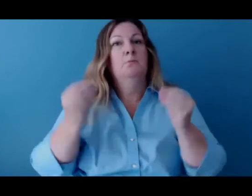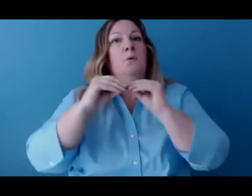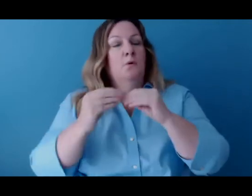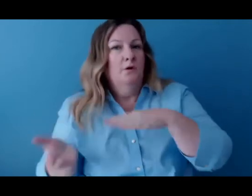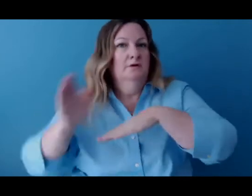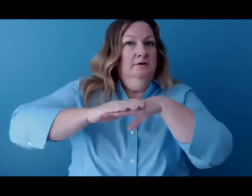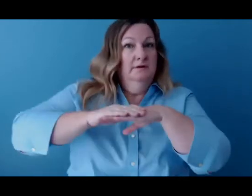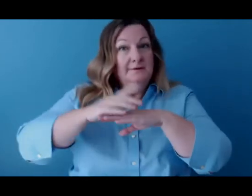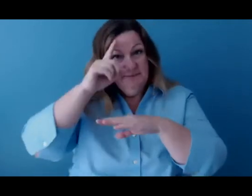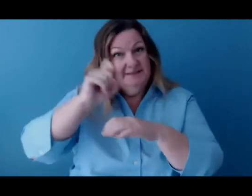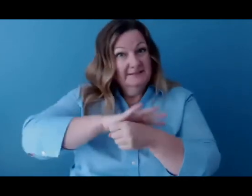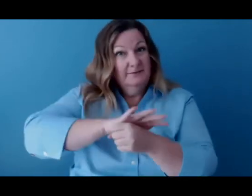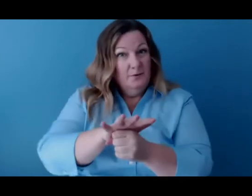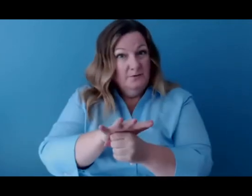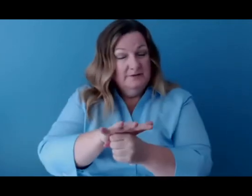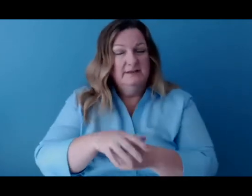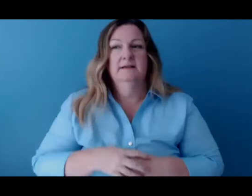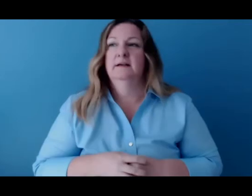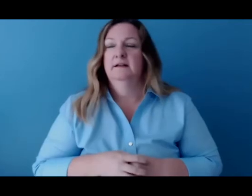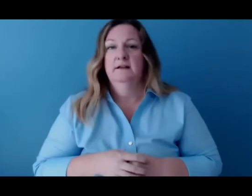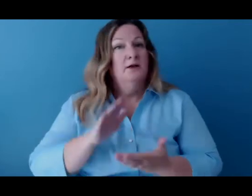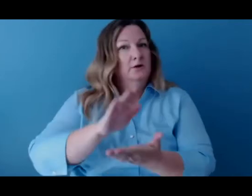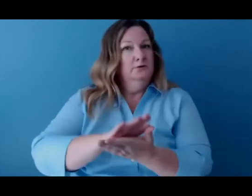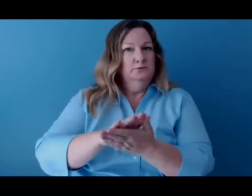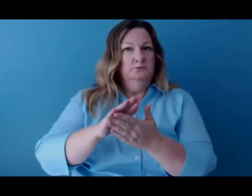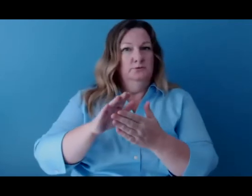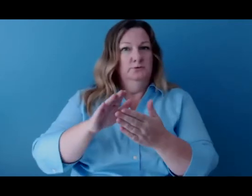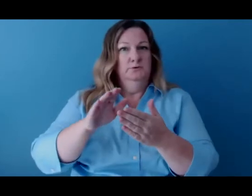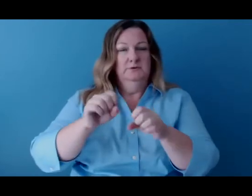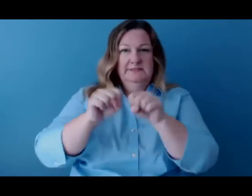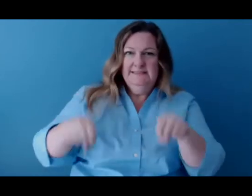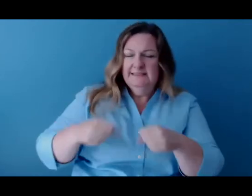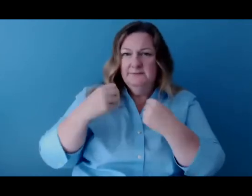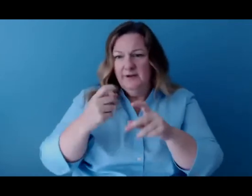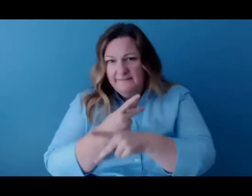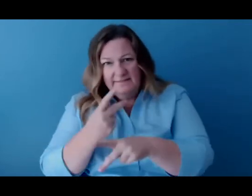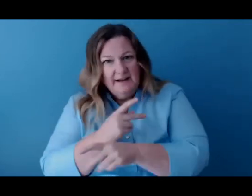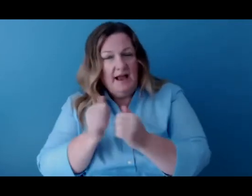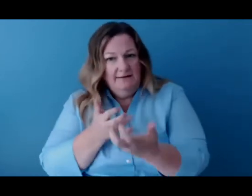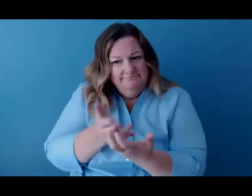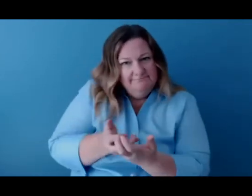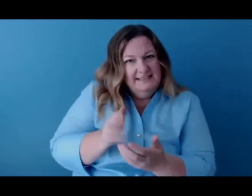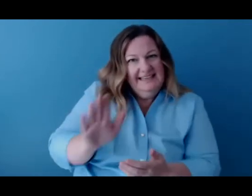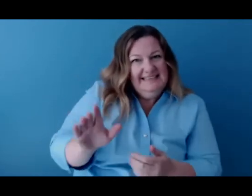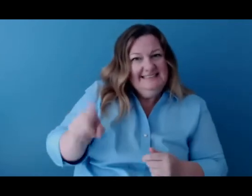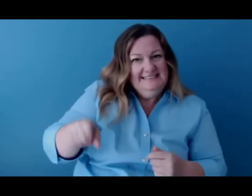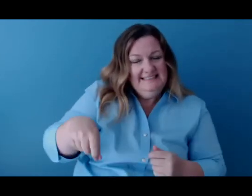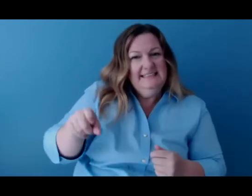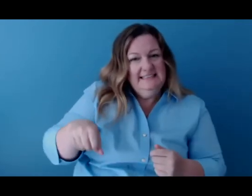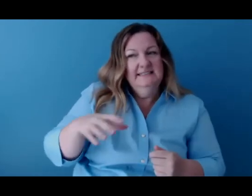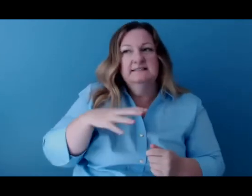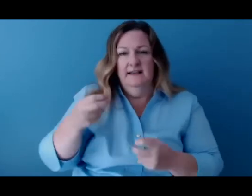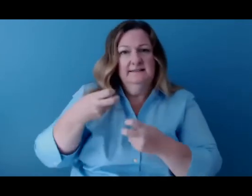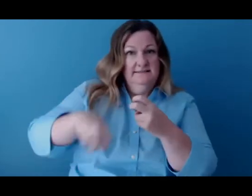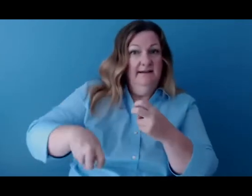the school system has been through a difficult time to try to figure out what to do with special needs with students. And it is a really, really